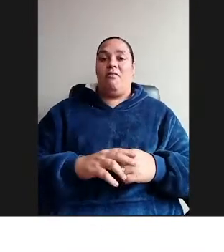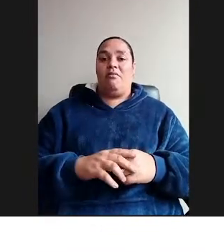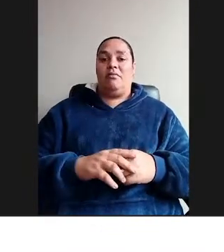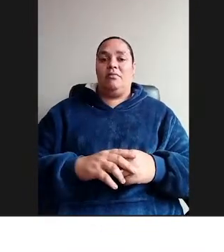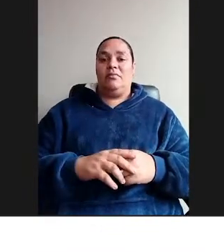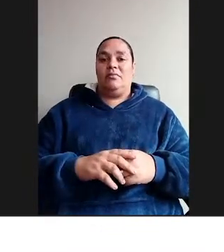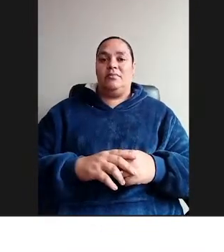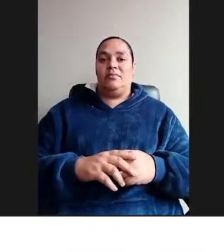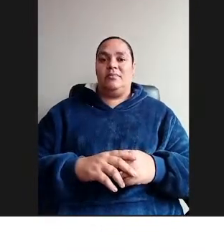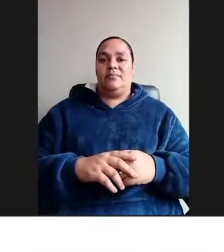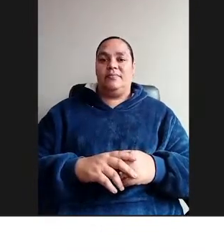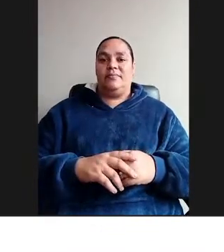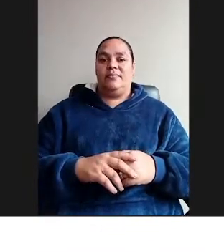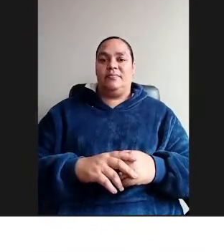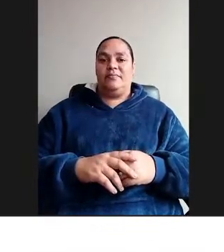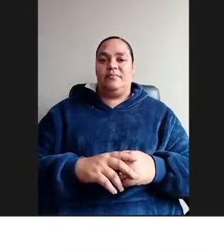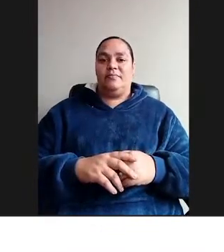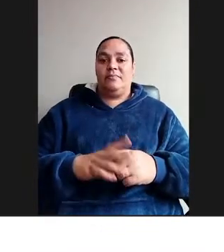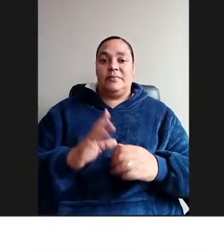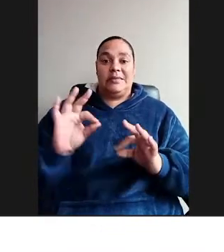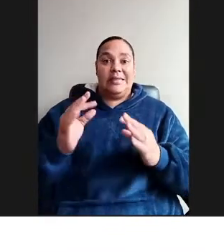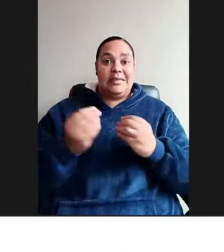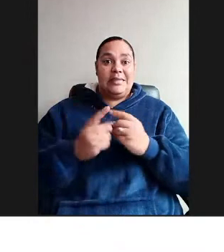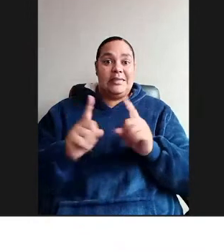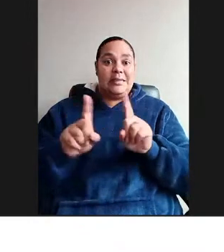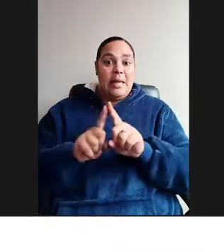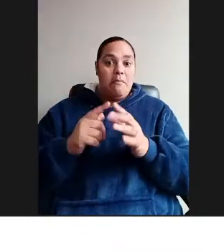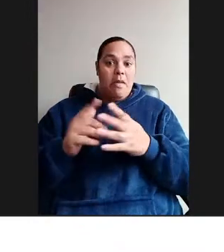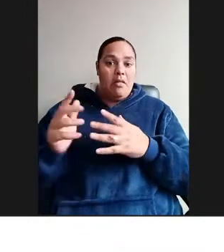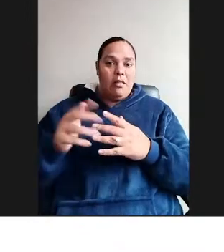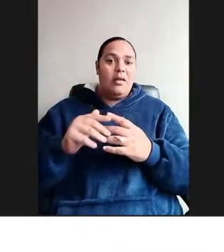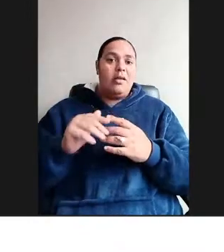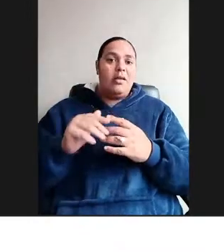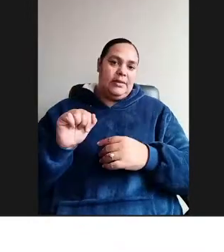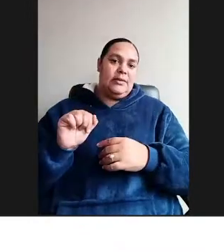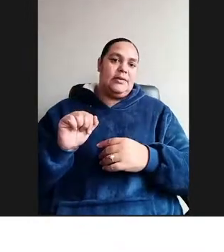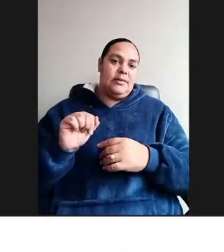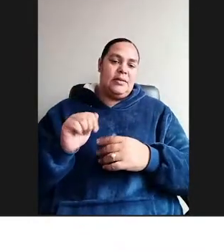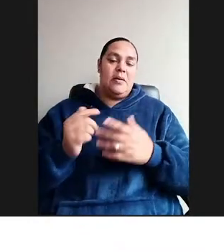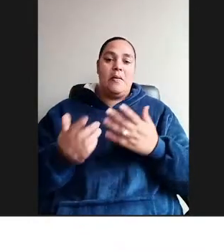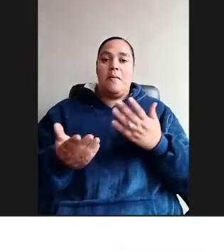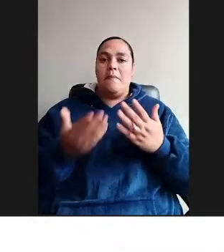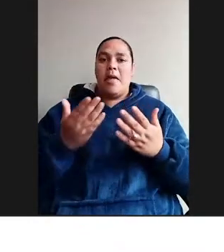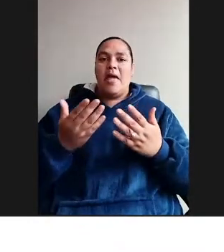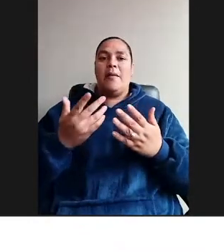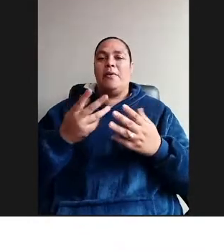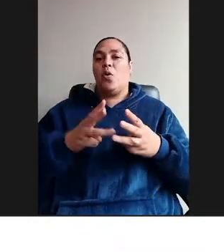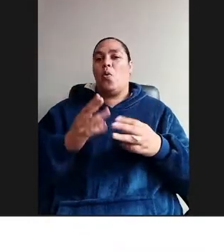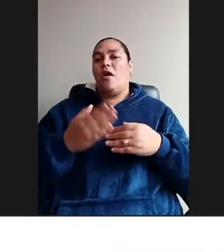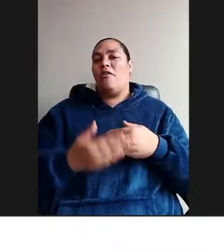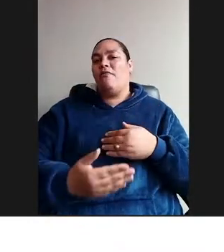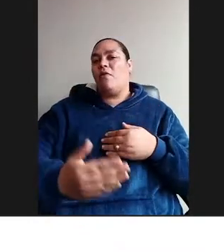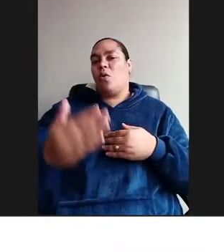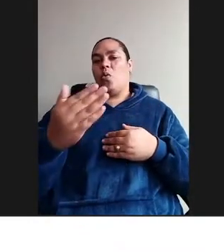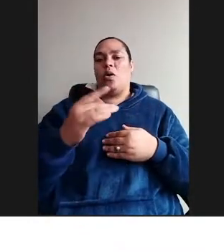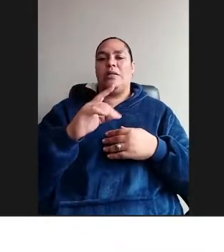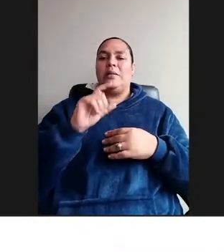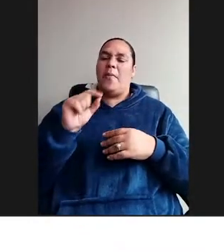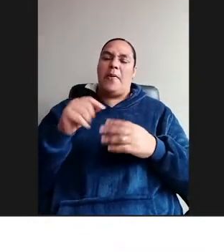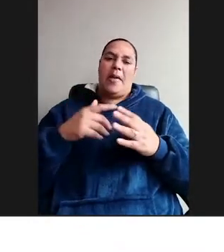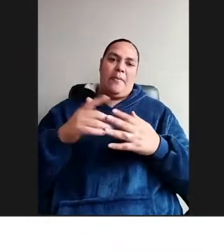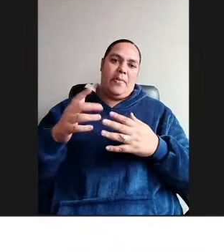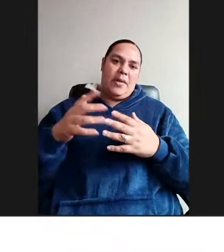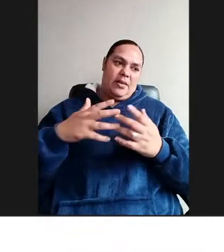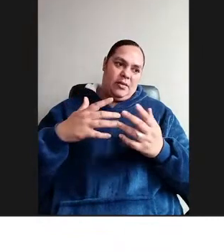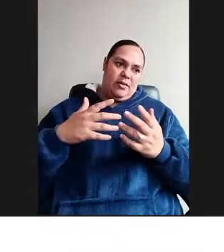No, Is this on the thank same you, matter? Chair. Yes, maybe it's a way forward, particularly on the matter.